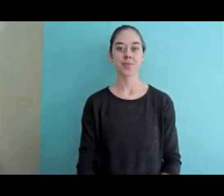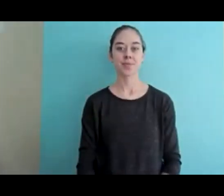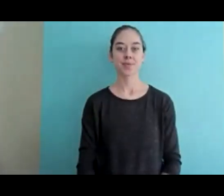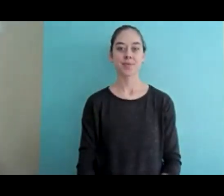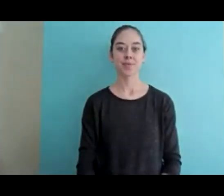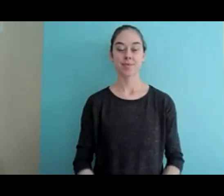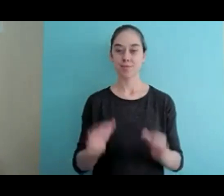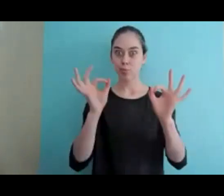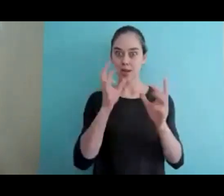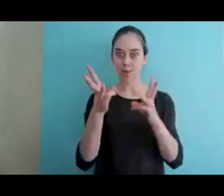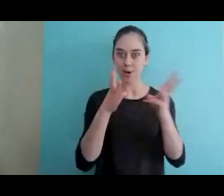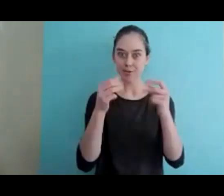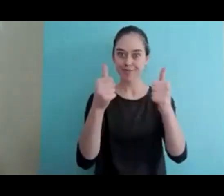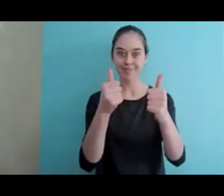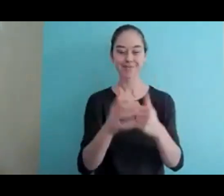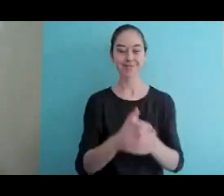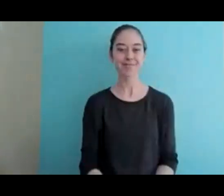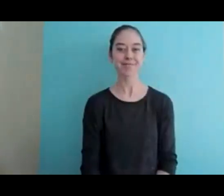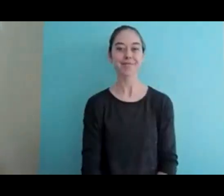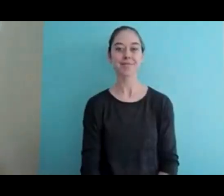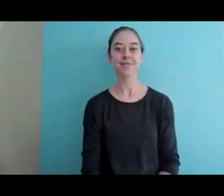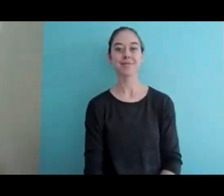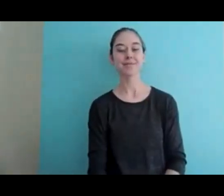Excellent work. Okay, so